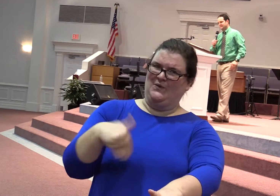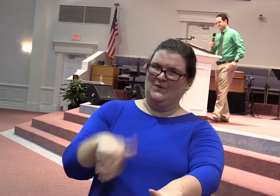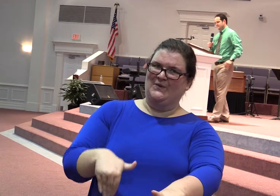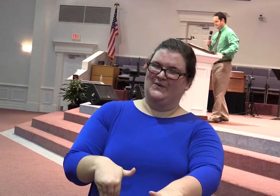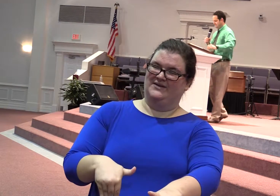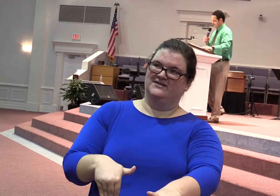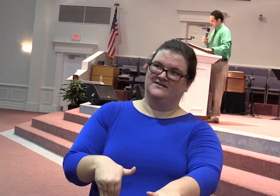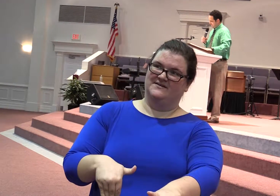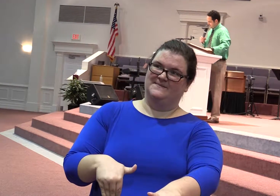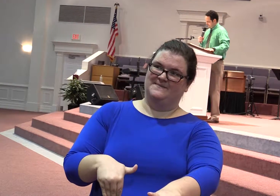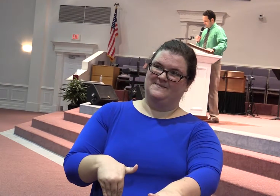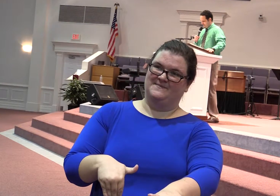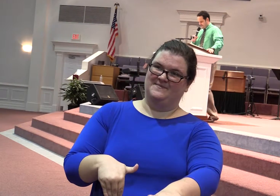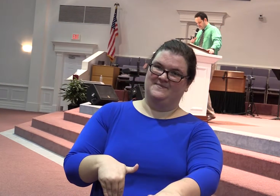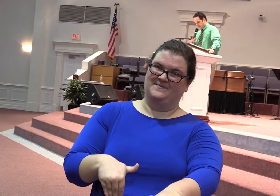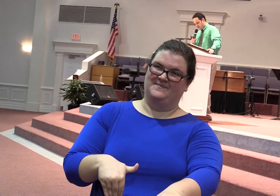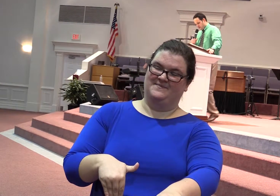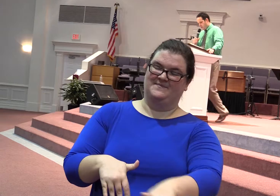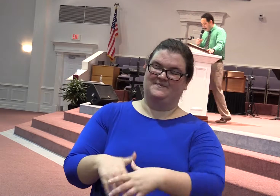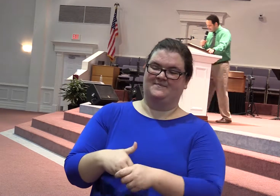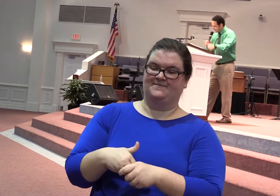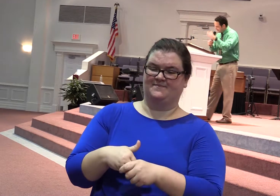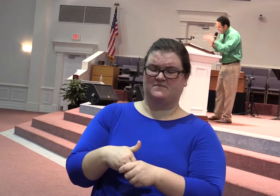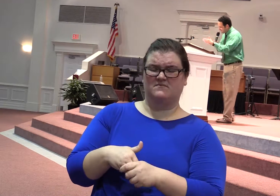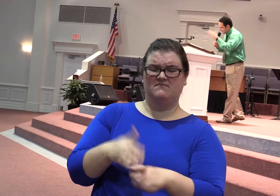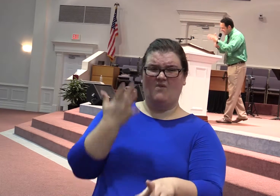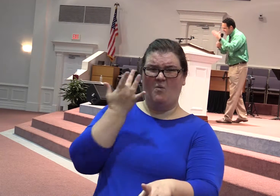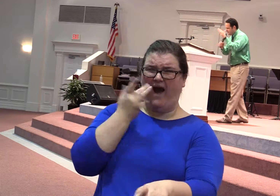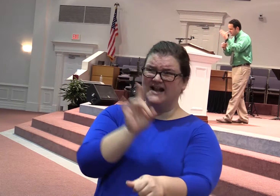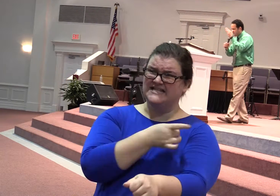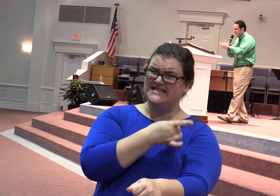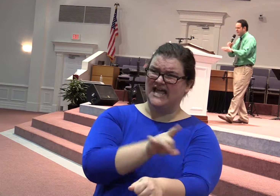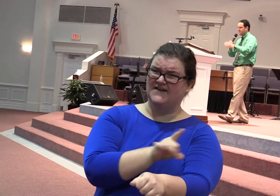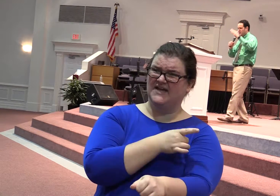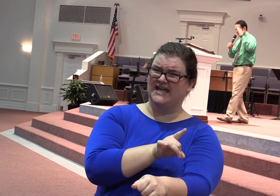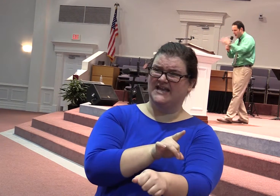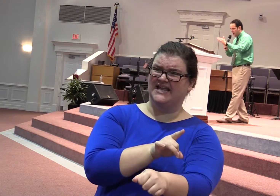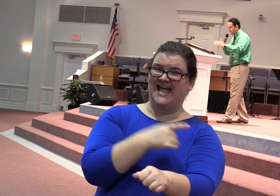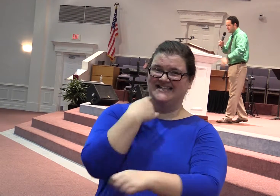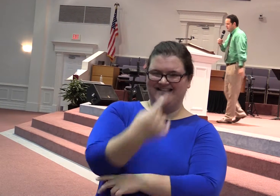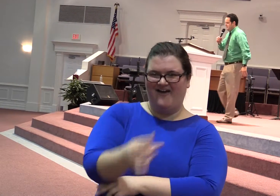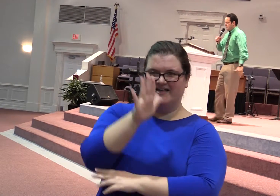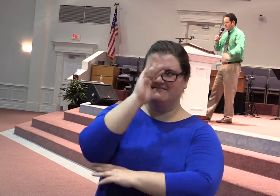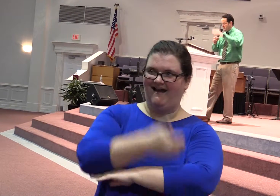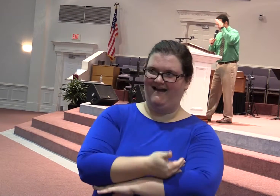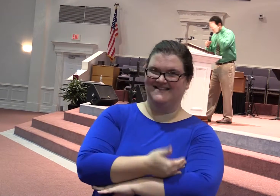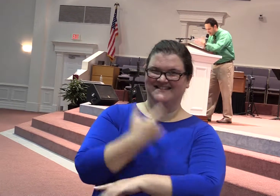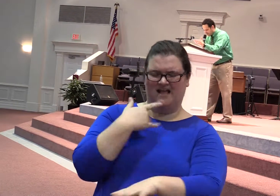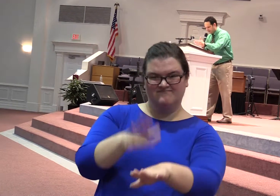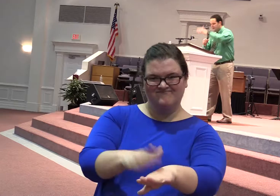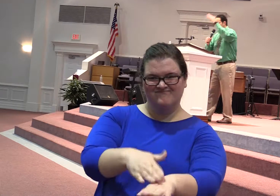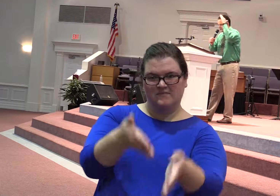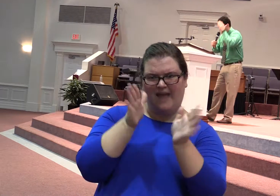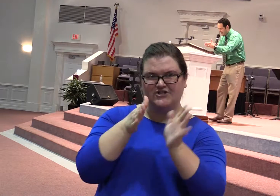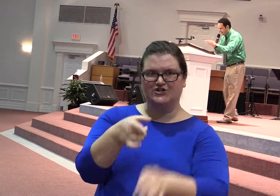Amen. Come on, Wendy. Why did David give this plea to his son? Because he was